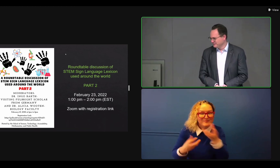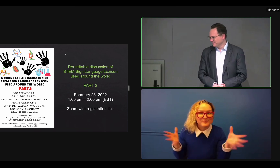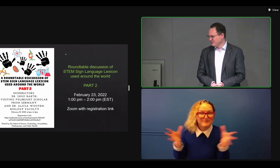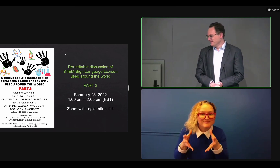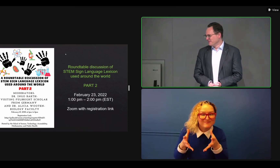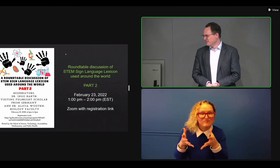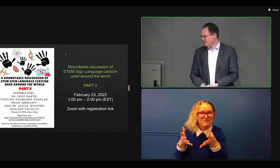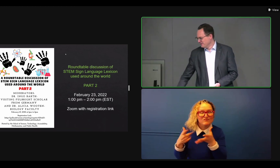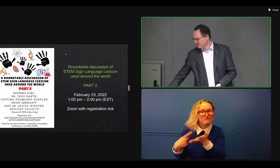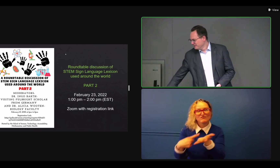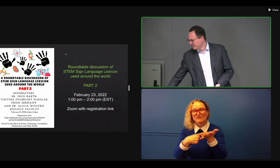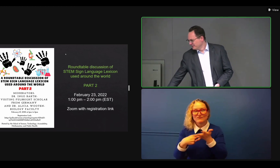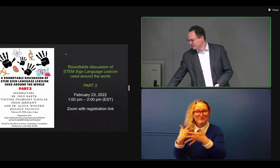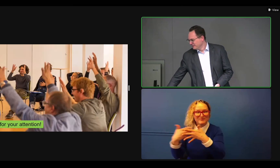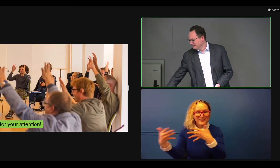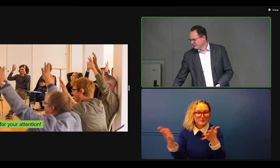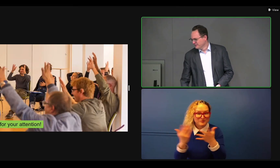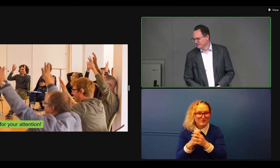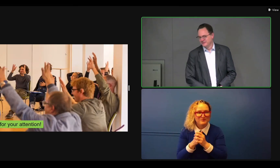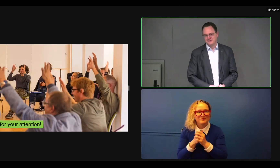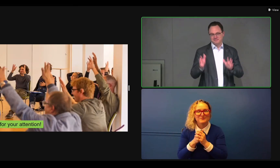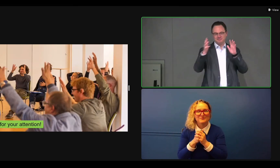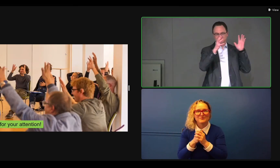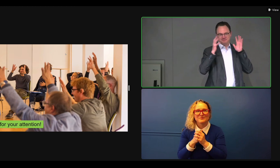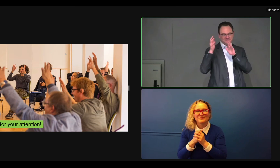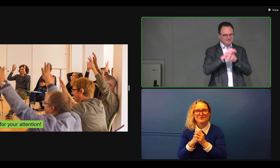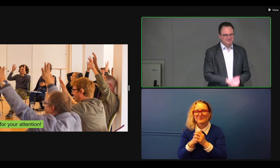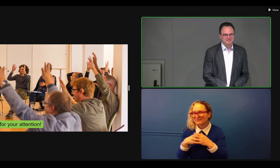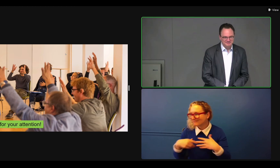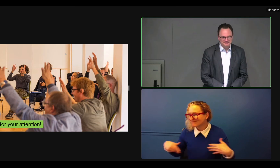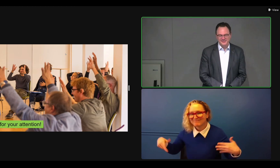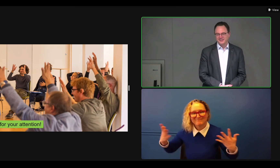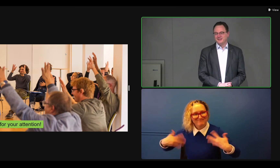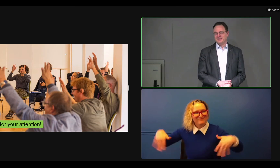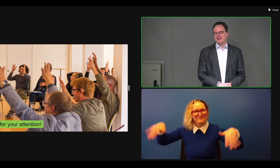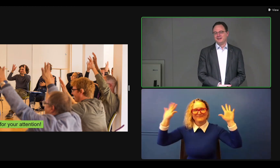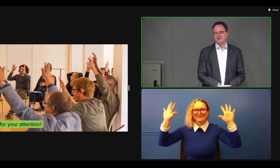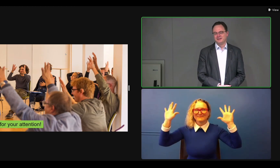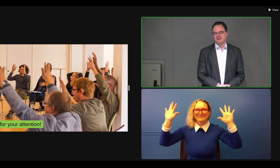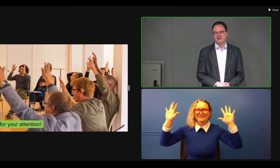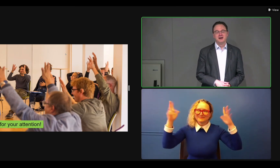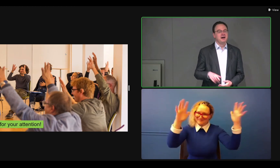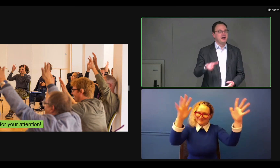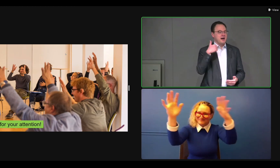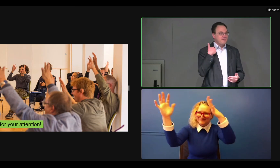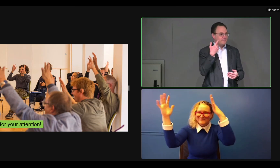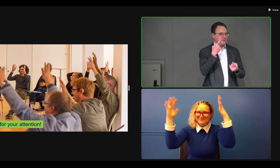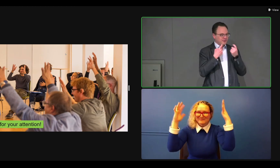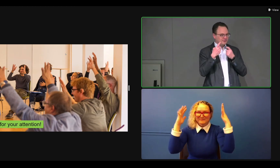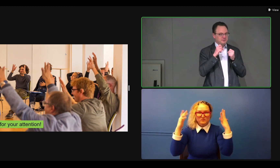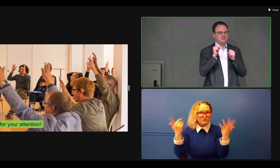is a topic that we can explore at an international gathering, the topic of lexicography in the STEM fields. Thank you so